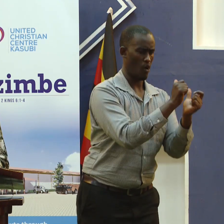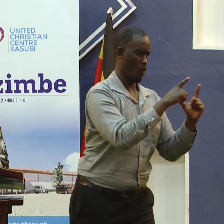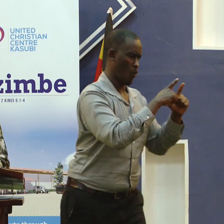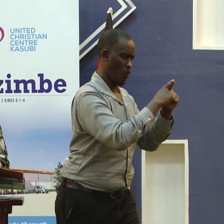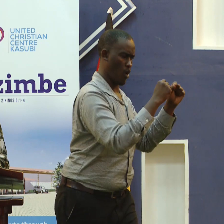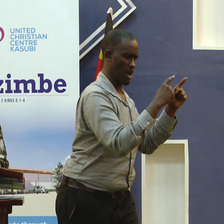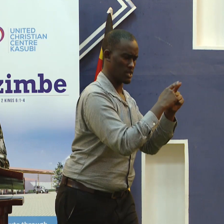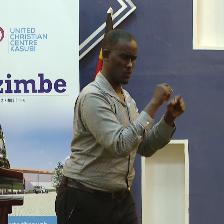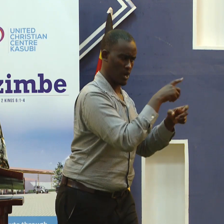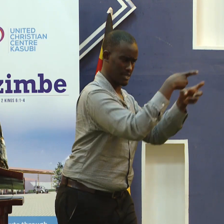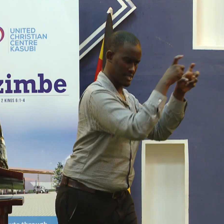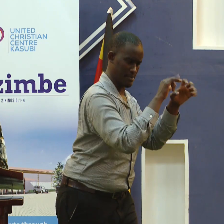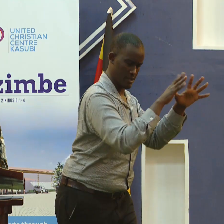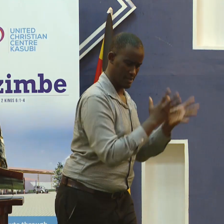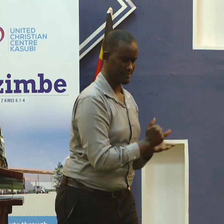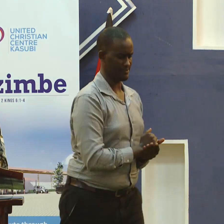He